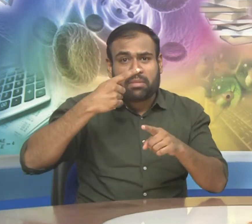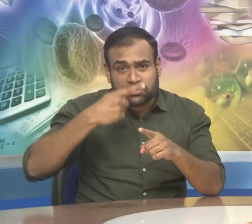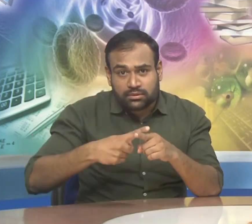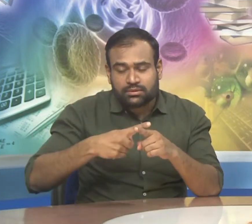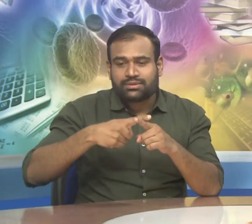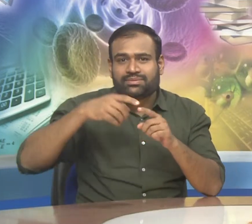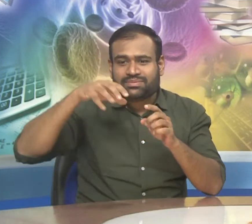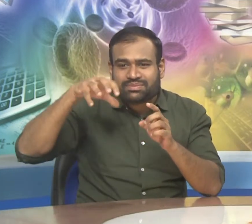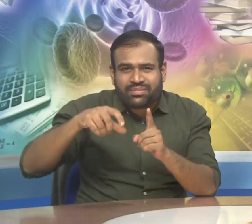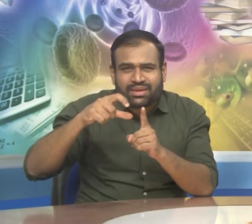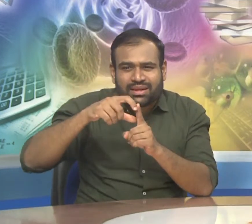Courts.